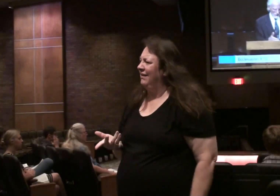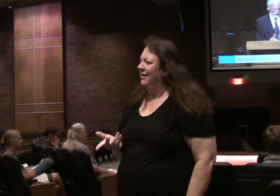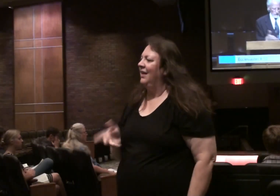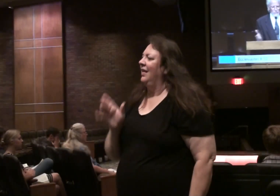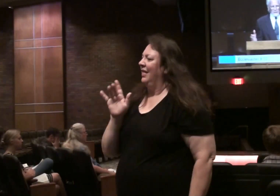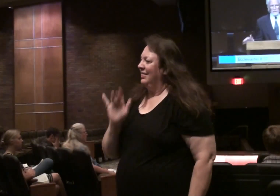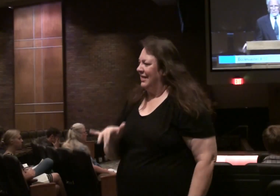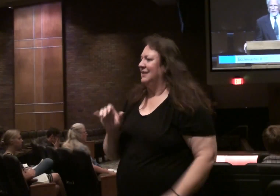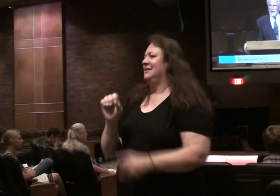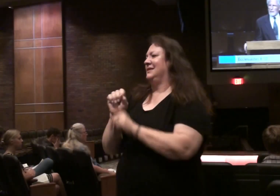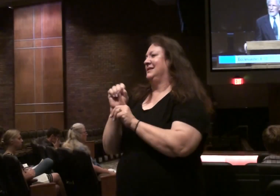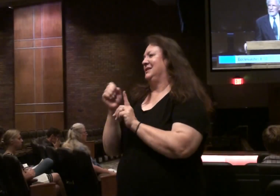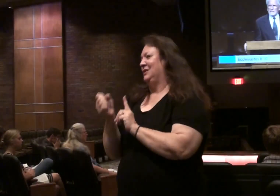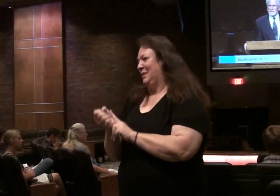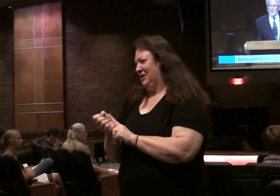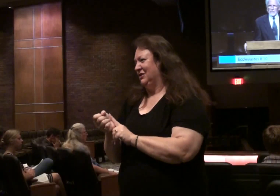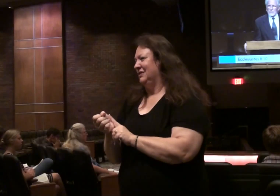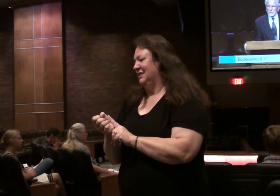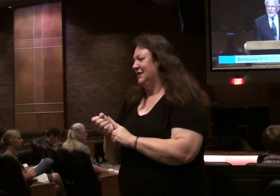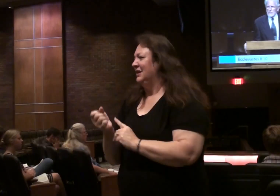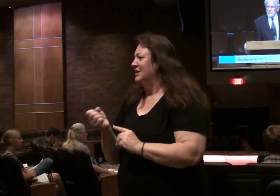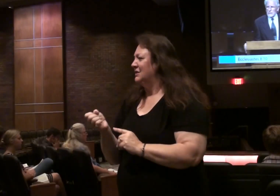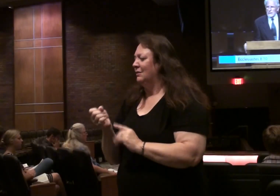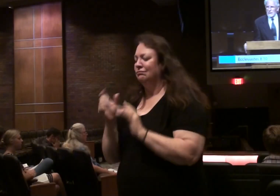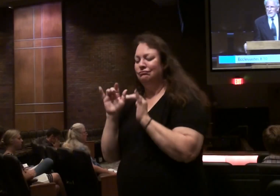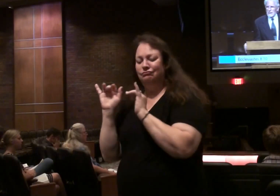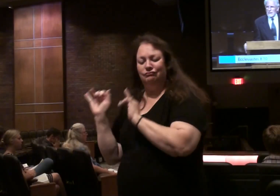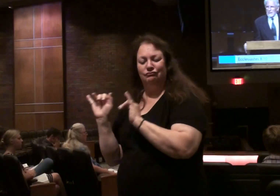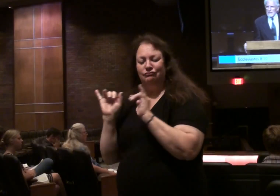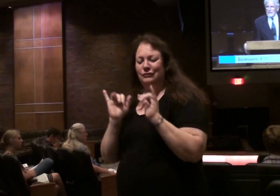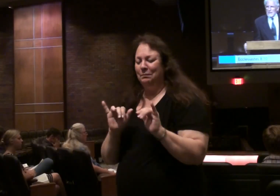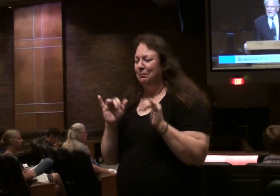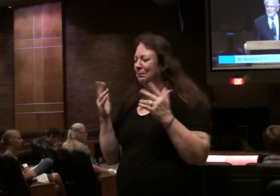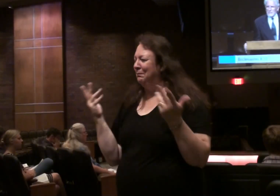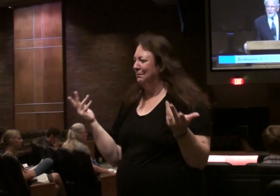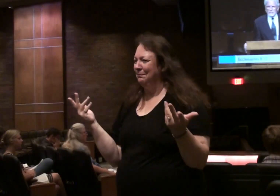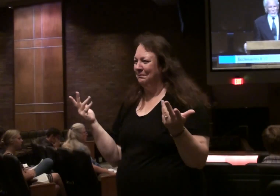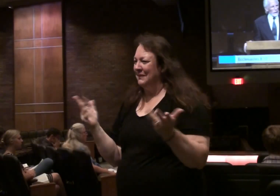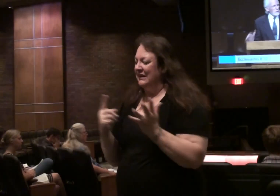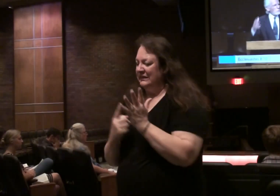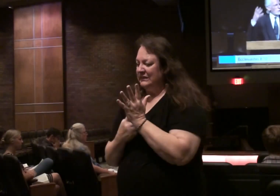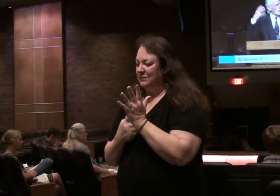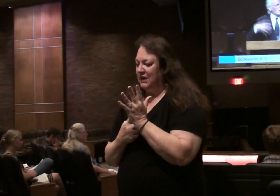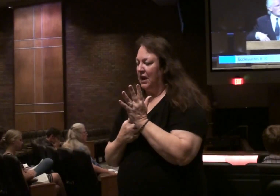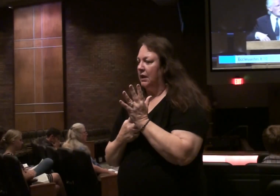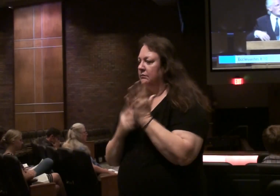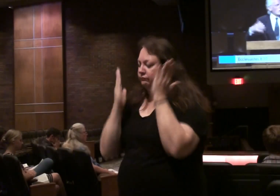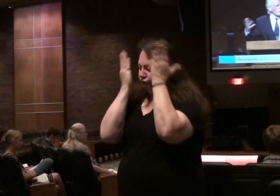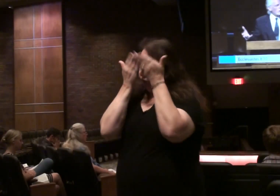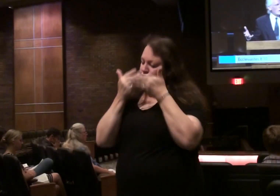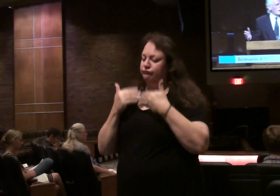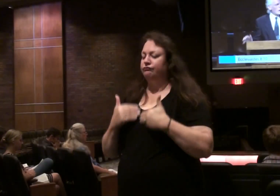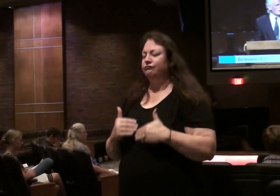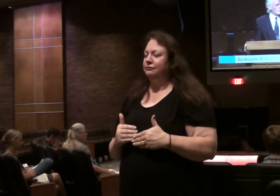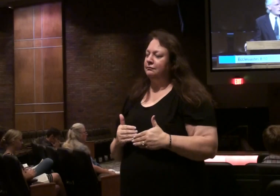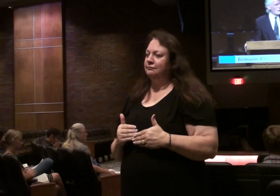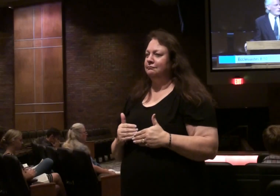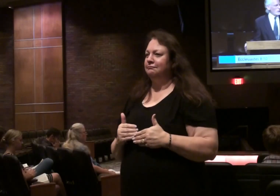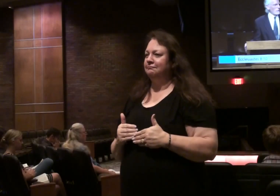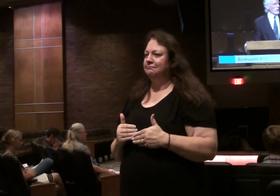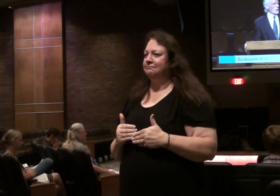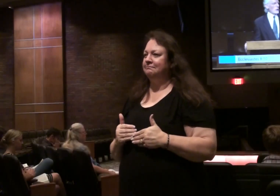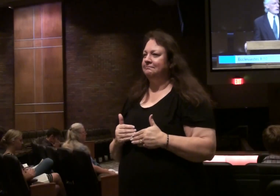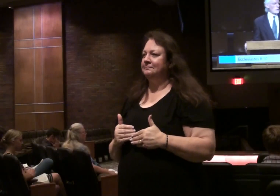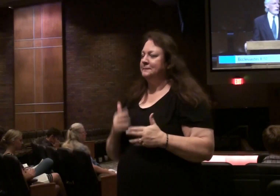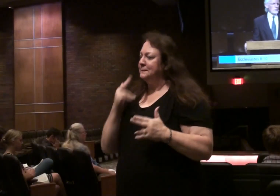That's the kind of situation they had then. So nothing's changed. Sometimes the wicked put on a veneer of